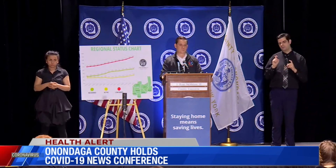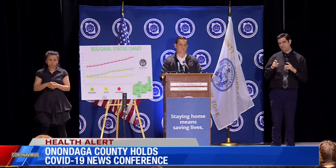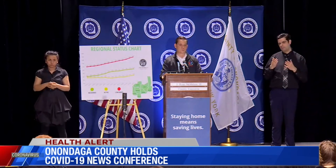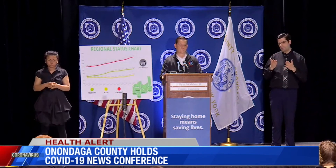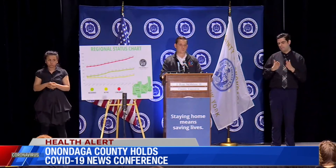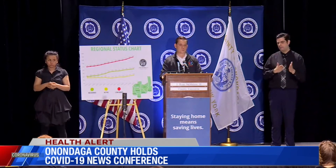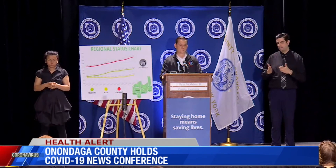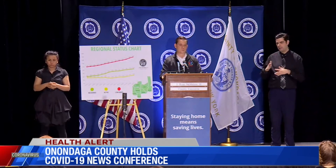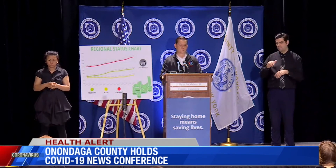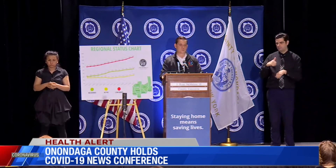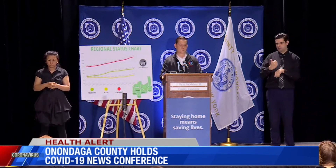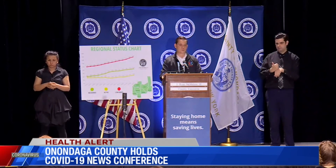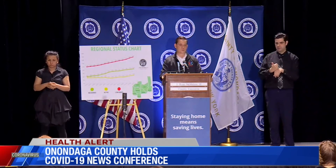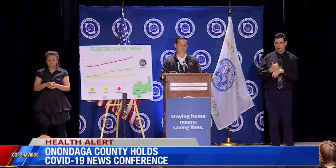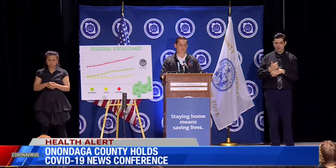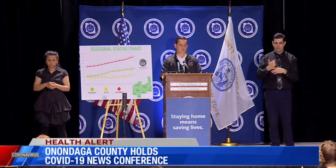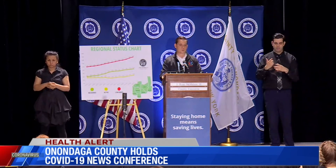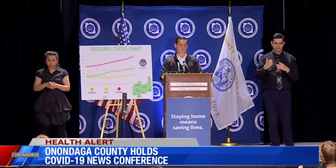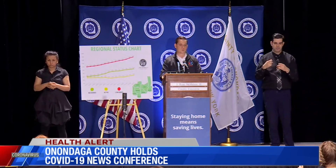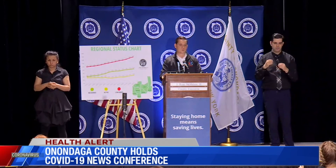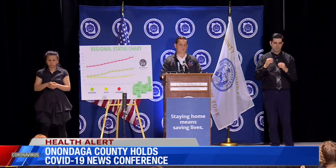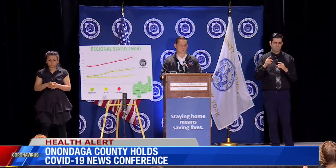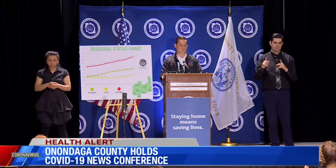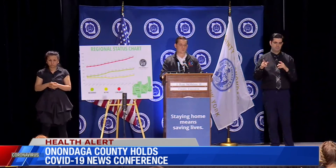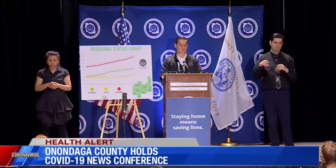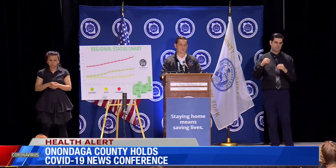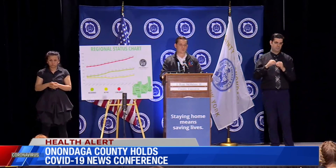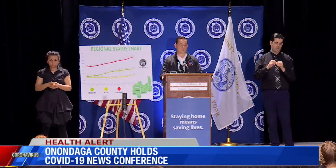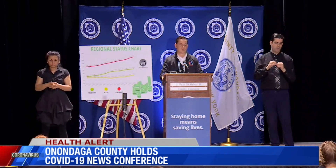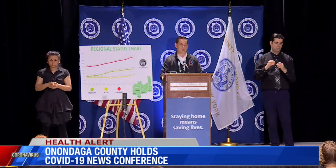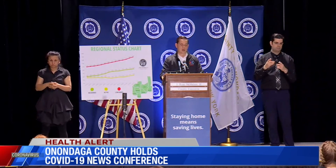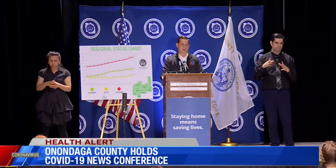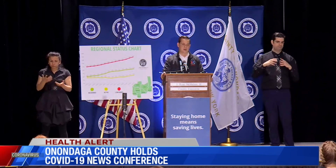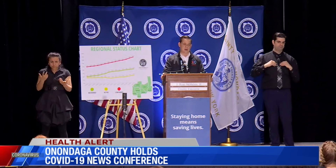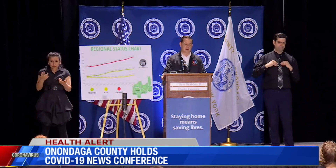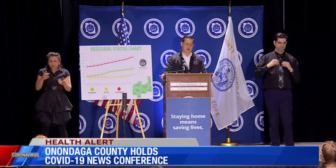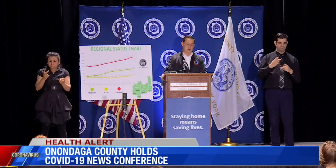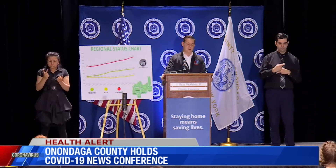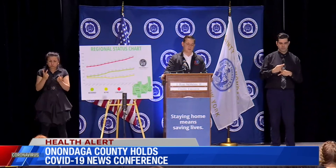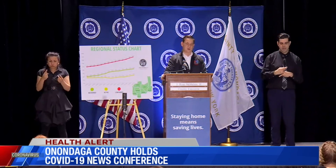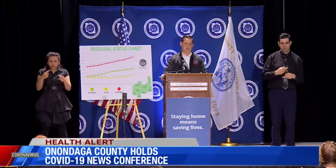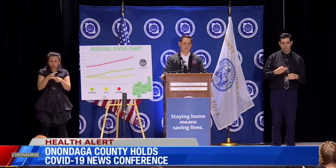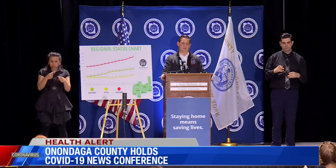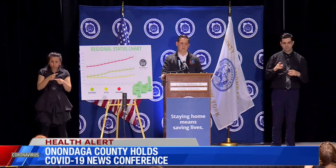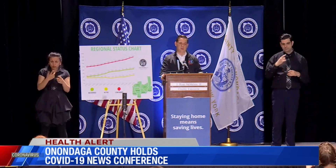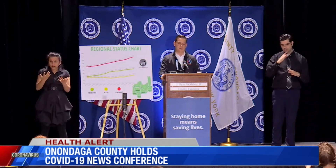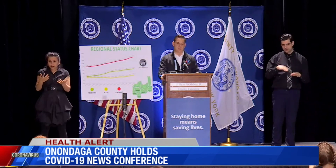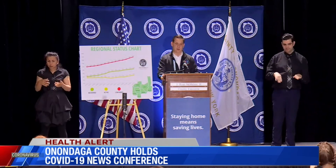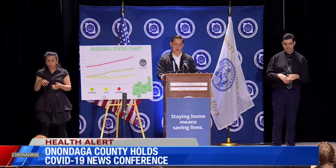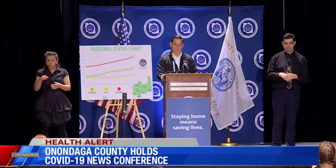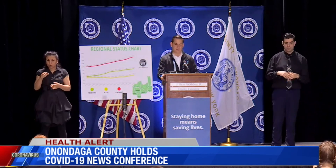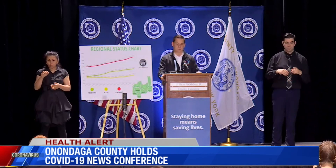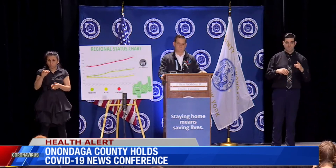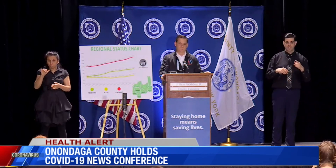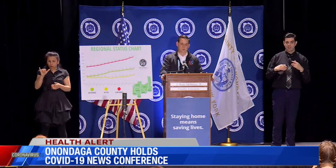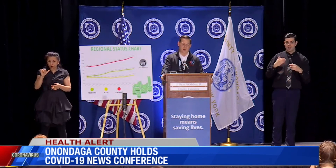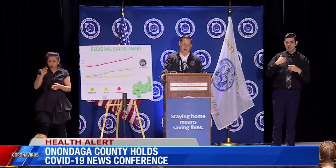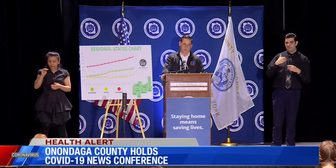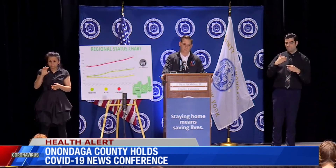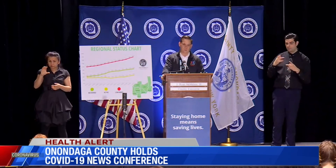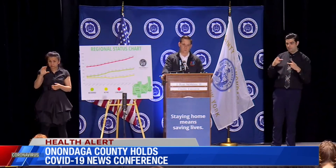other places that do summer camps to make sure that, you know, those are still a go? Yeah, I think certainly some of these summer camps